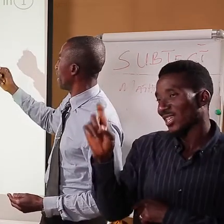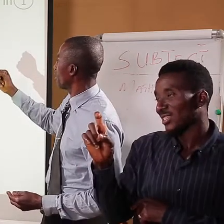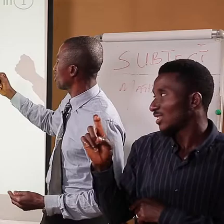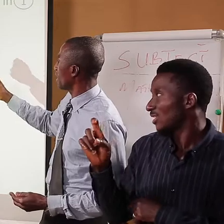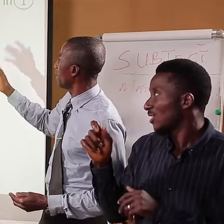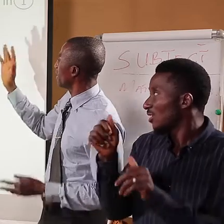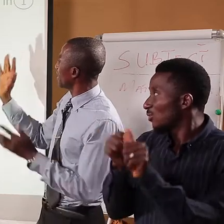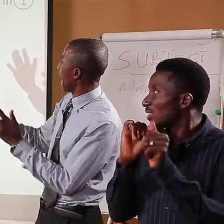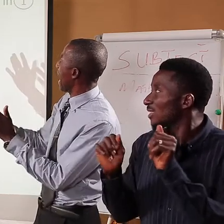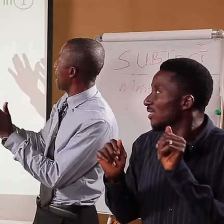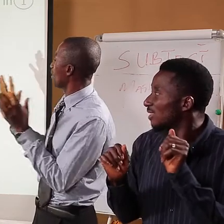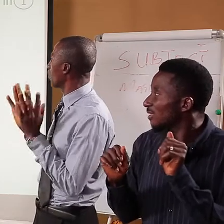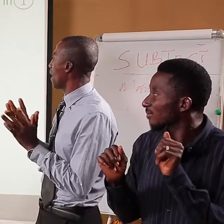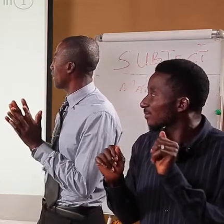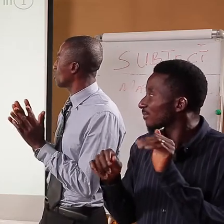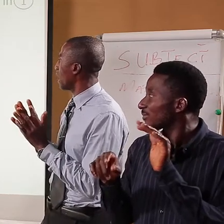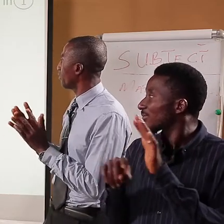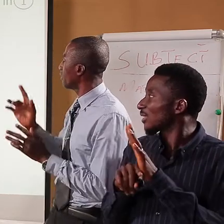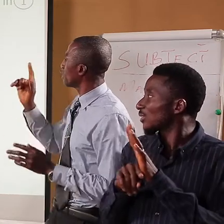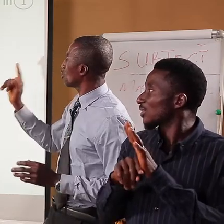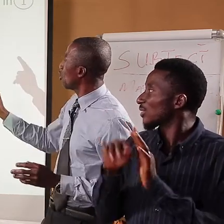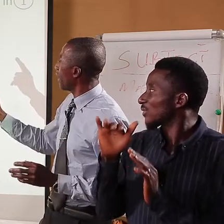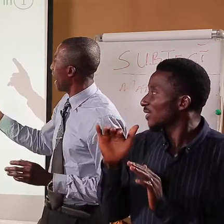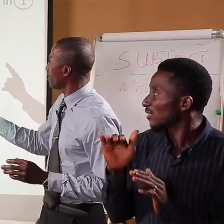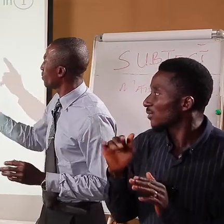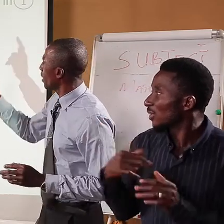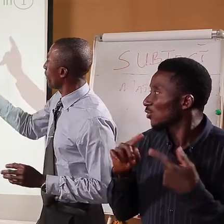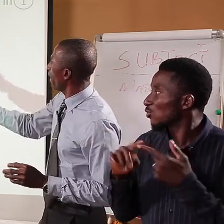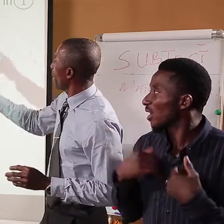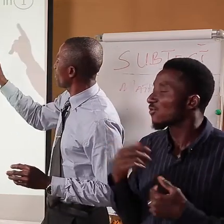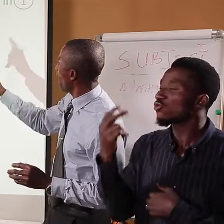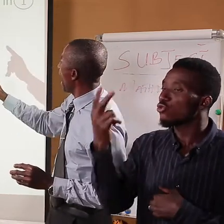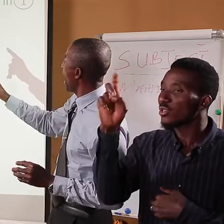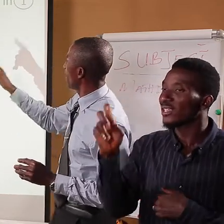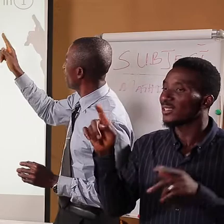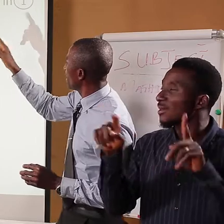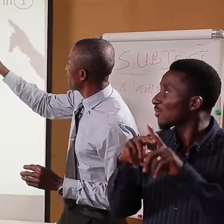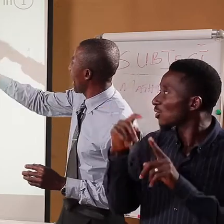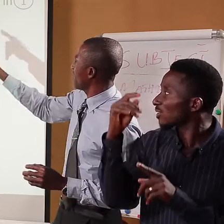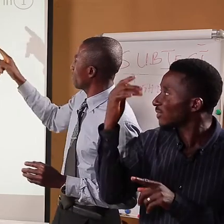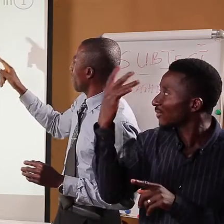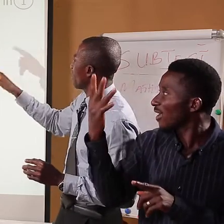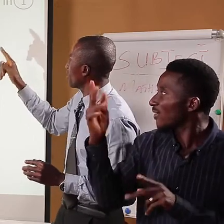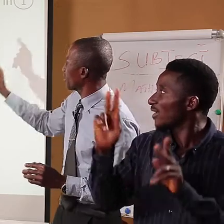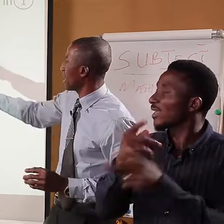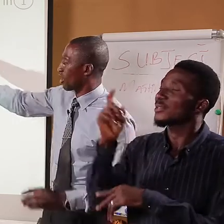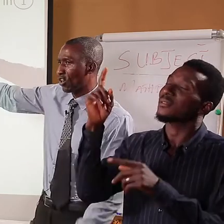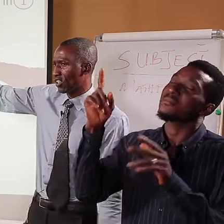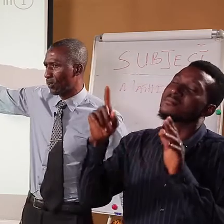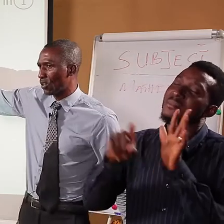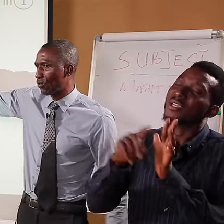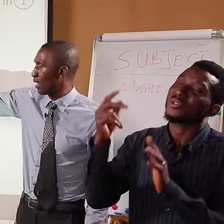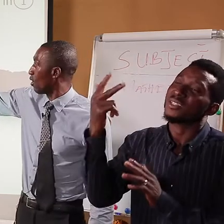is minus 3, then we are going to have 2x plus 5 times minus 3,